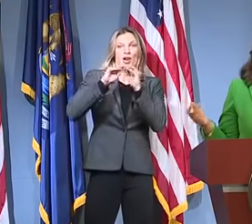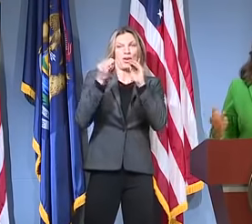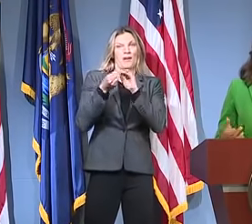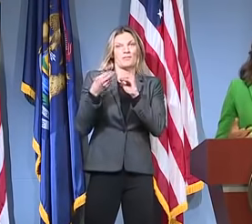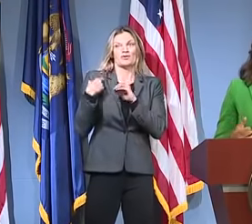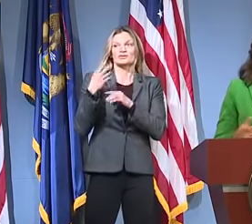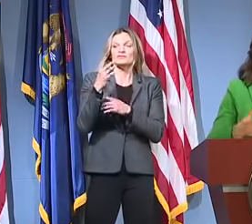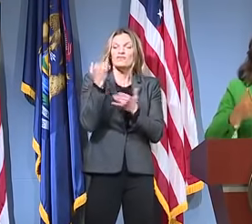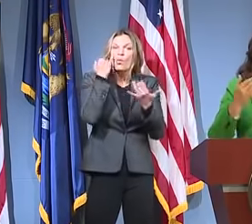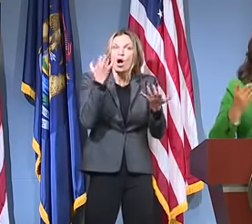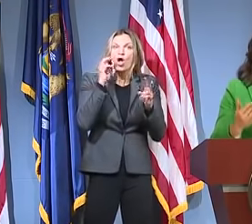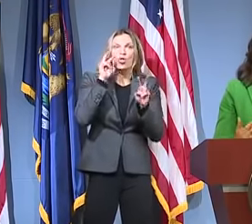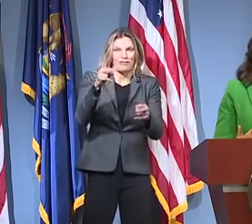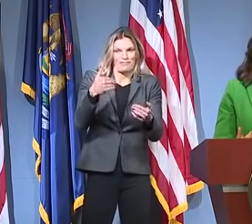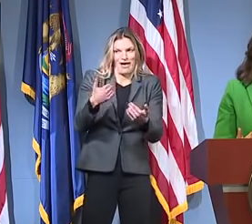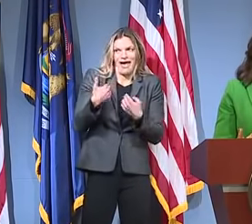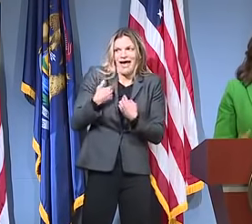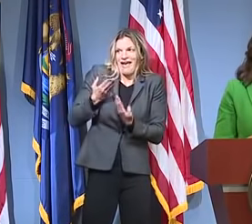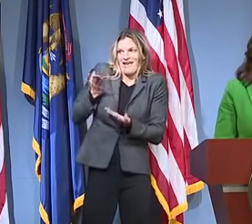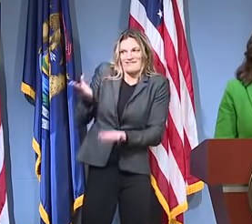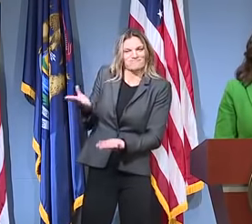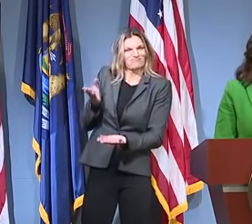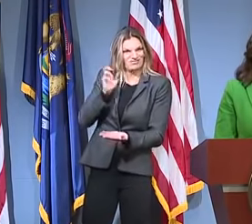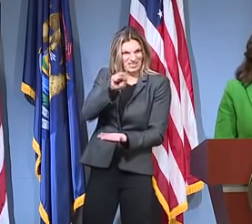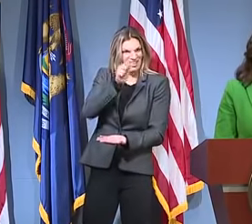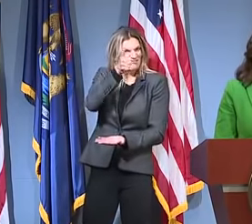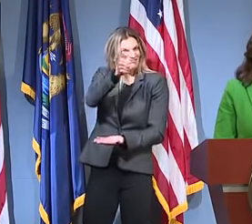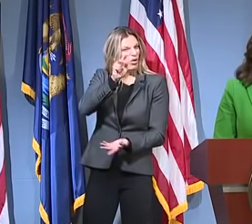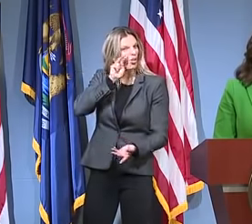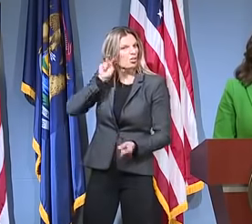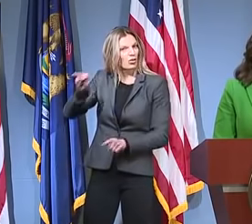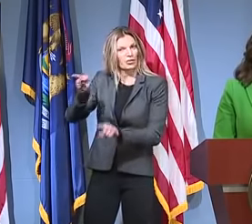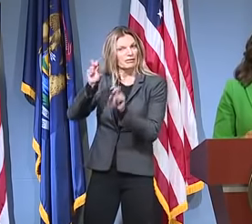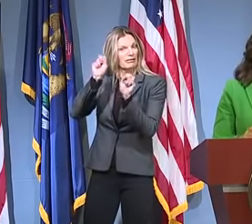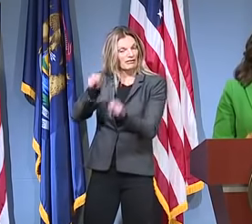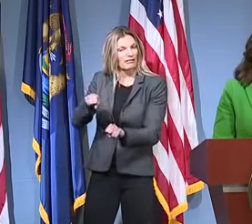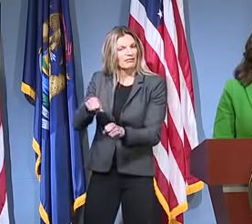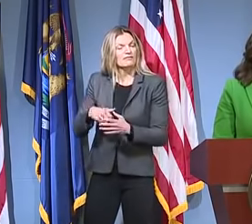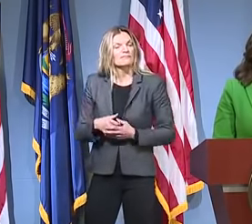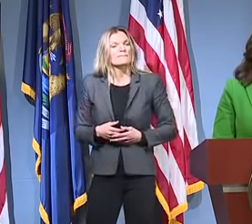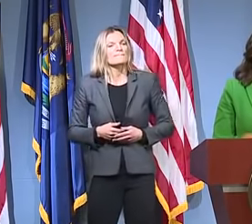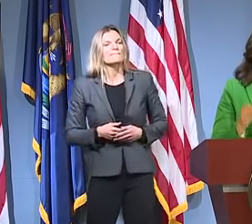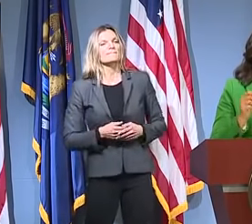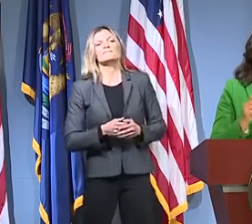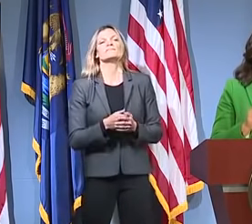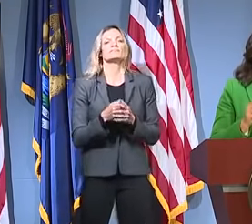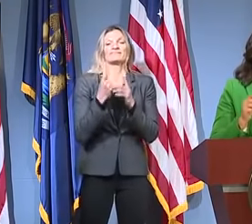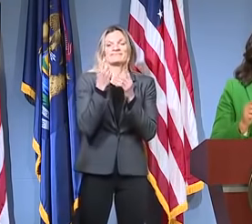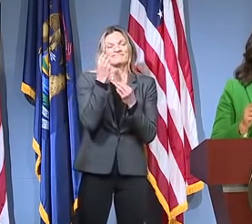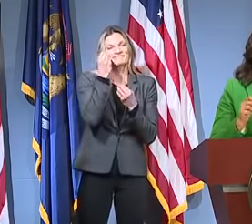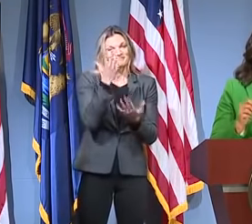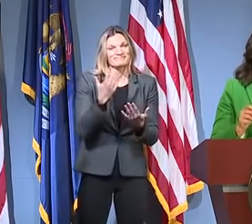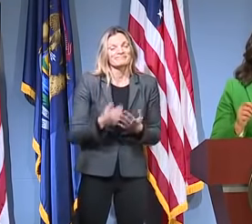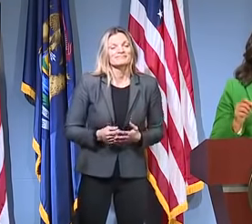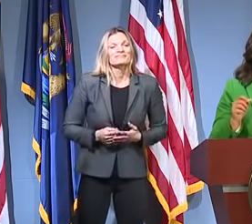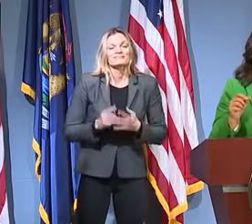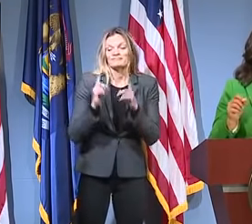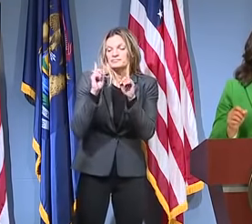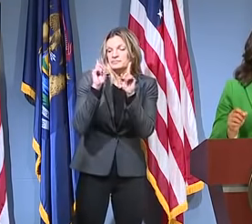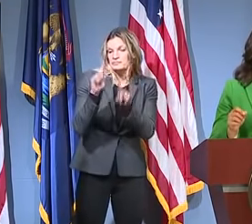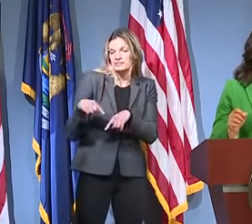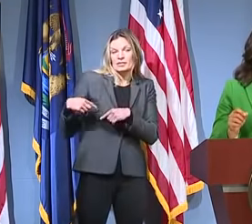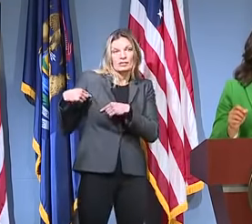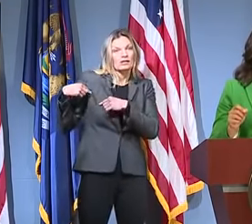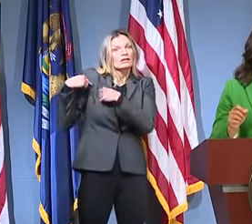anyone who wants to go on the state website and understand what's happening in a particular region. I'll say this. We've made every decision along